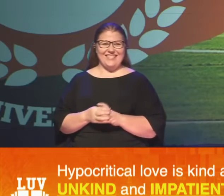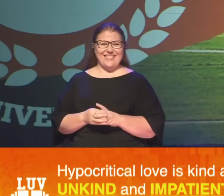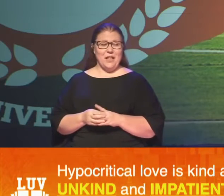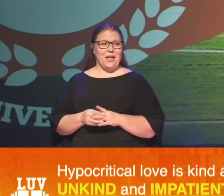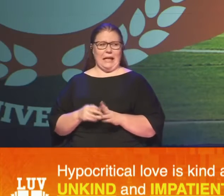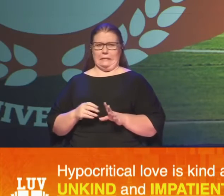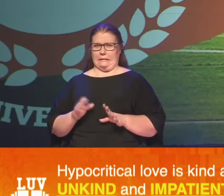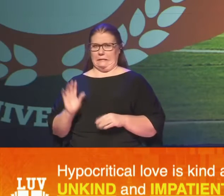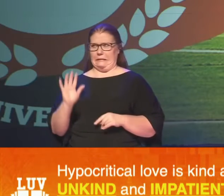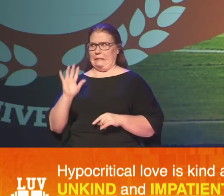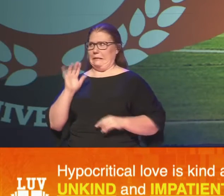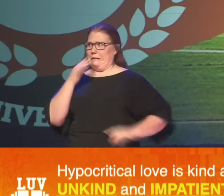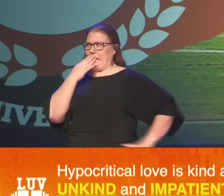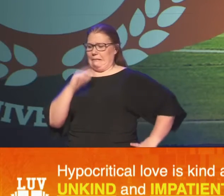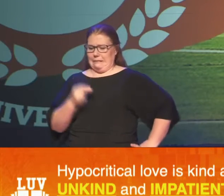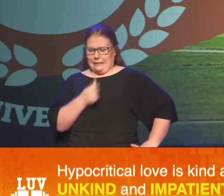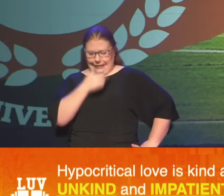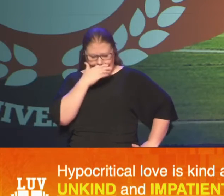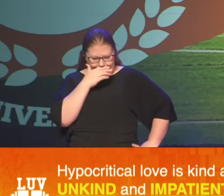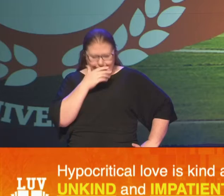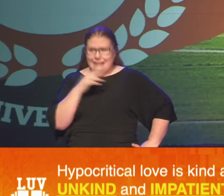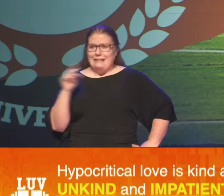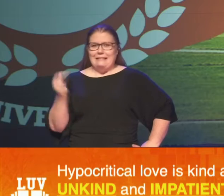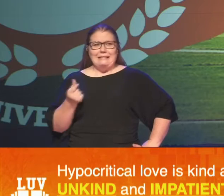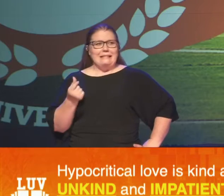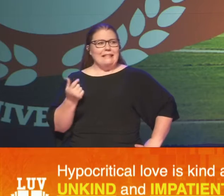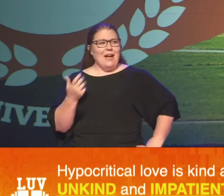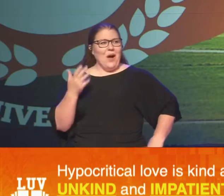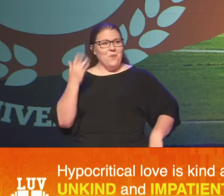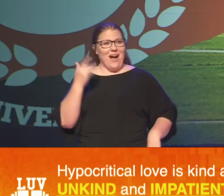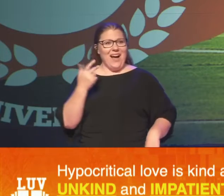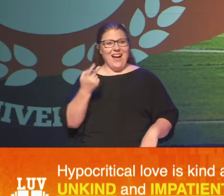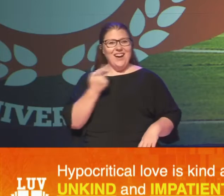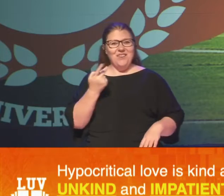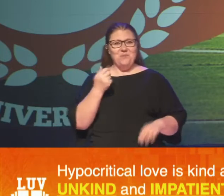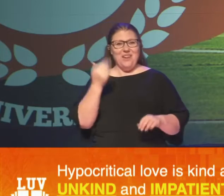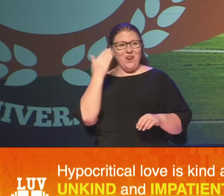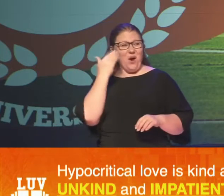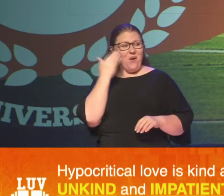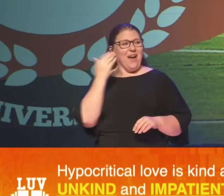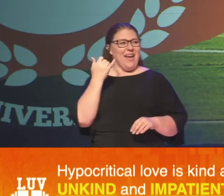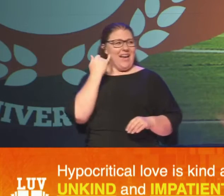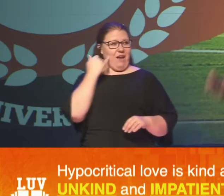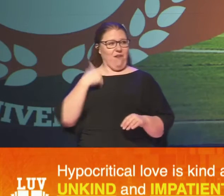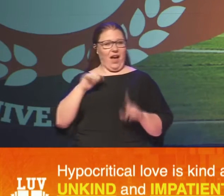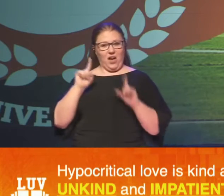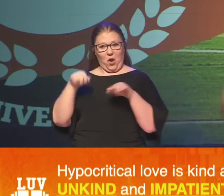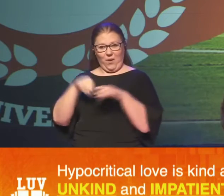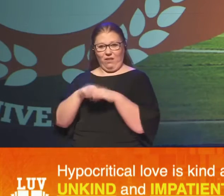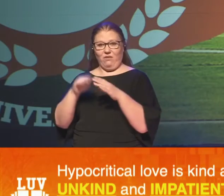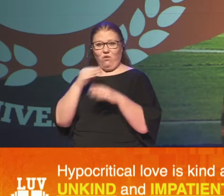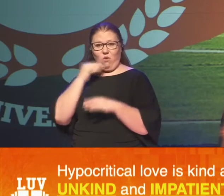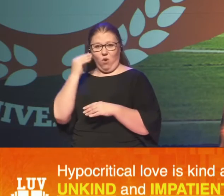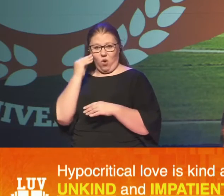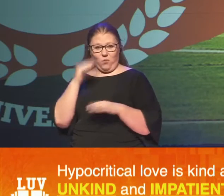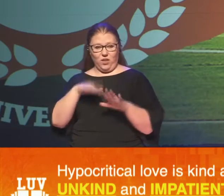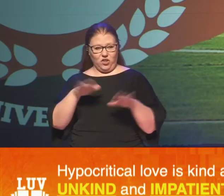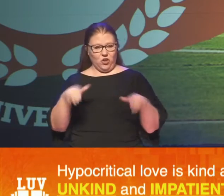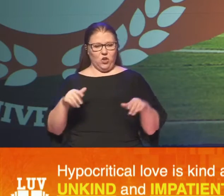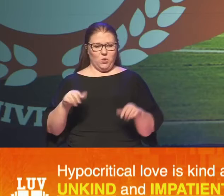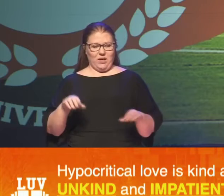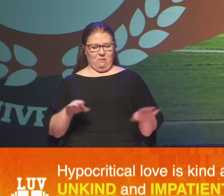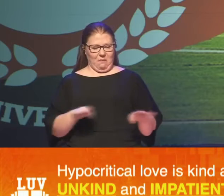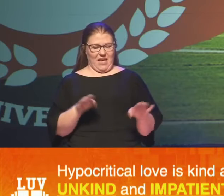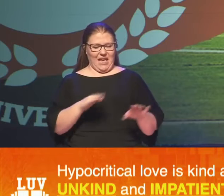You were like, oh, crud. Because you and I both know, if I were to come to your home and your children were to be there and they were to like act up a